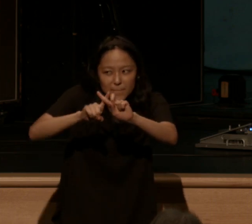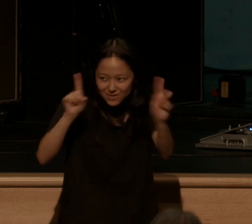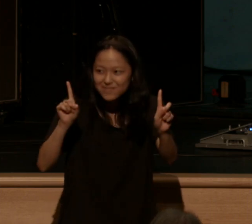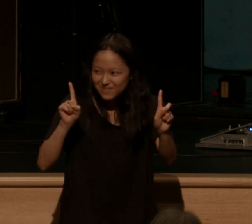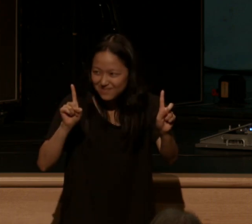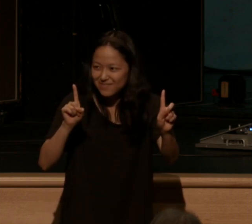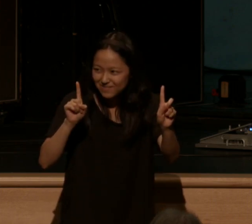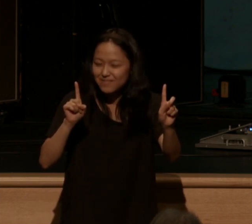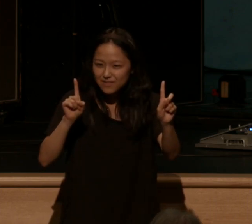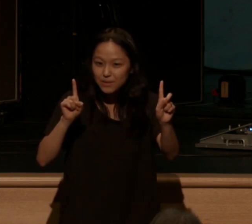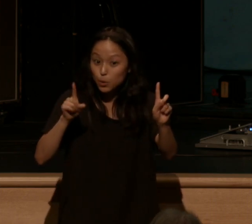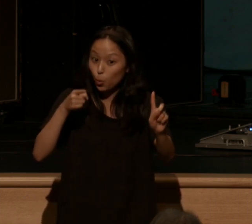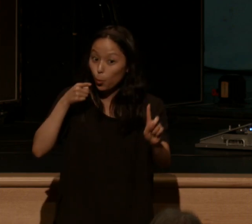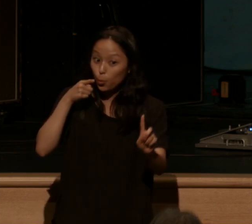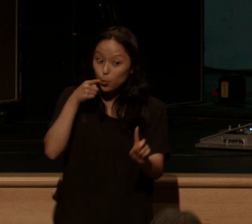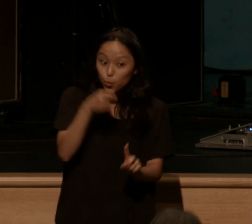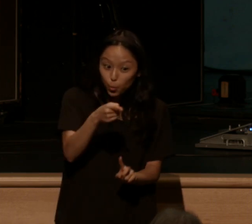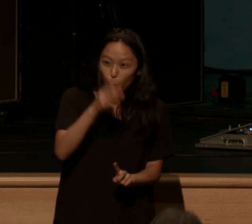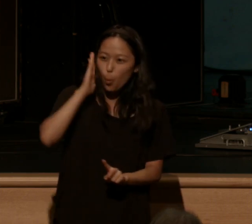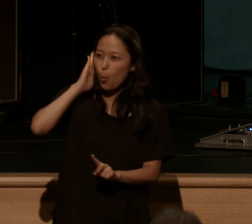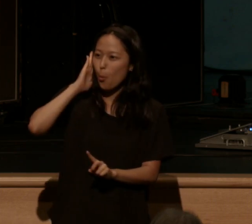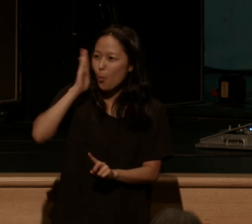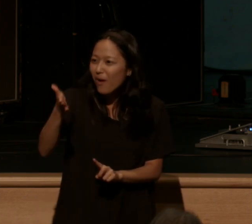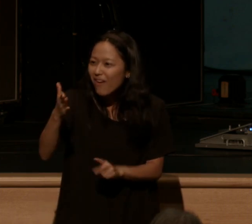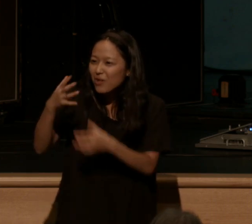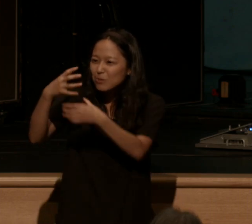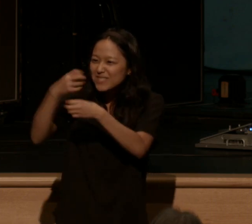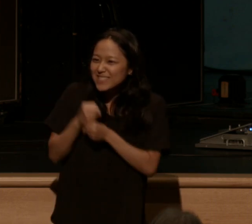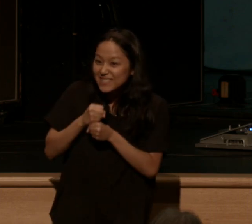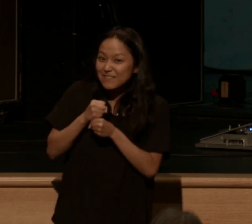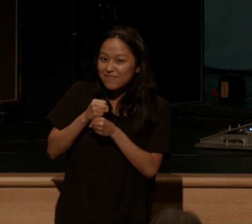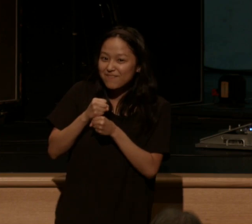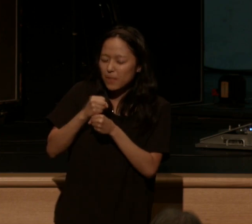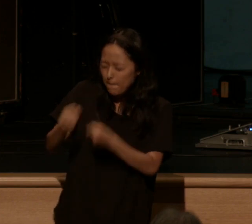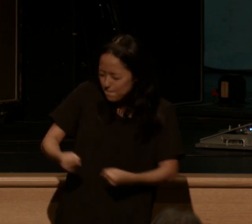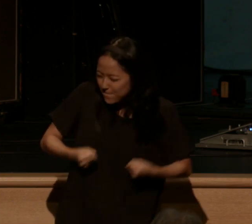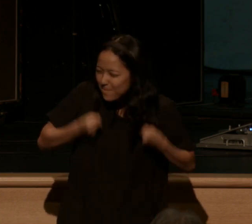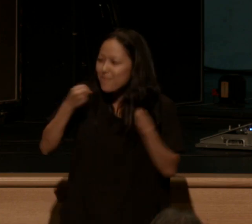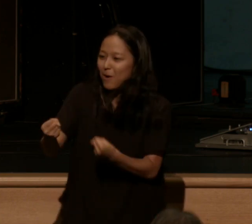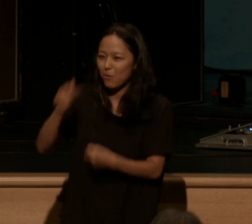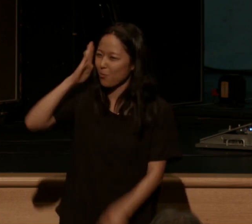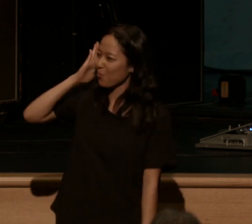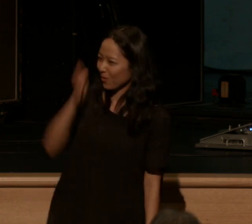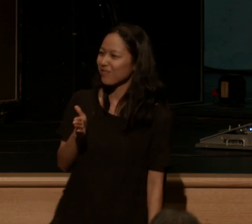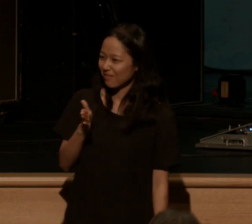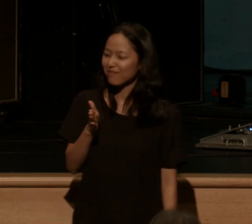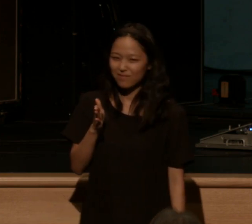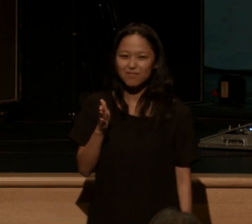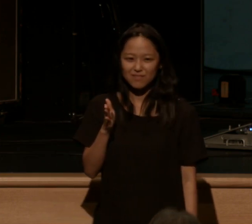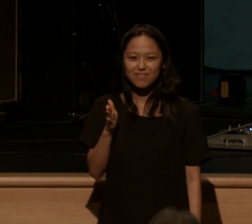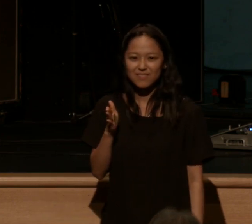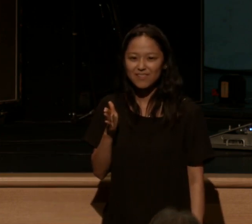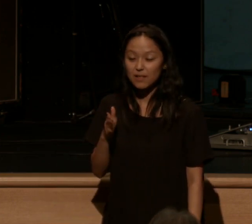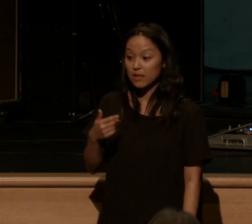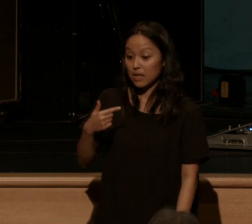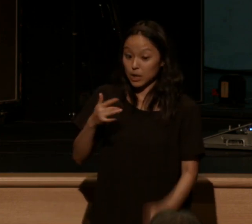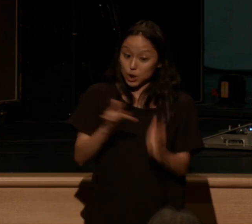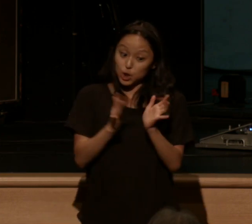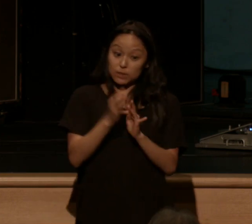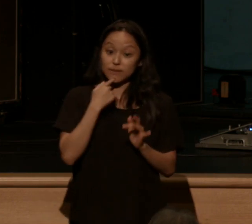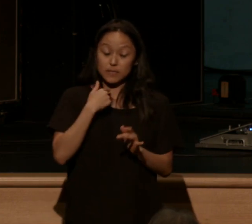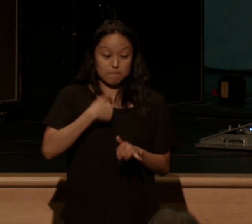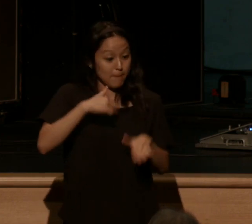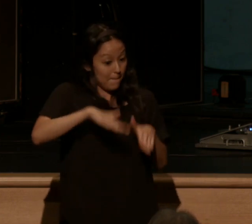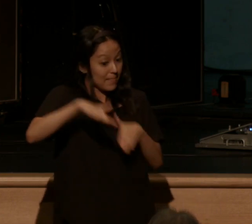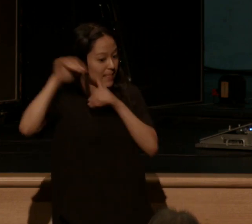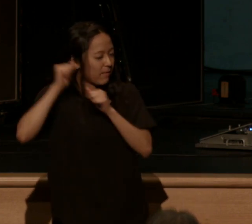ready? You will receive power. I'm leaving. But you